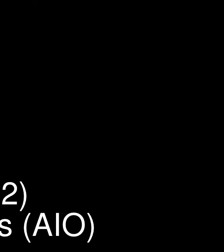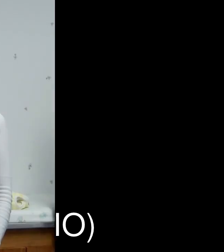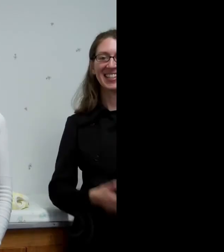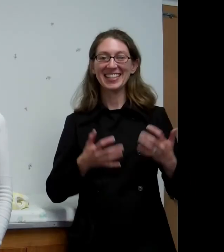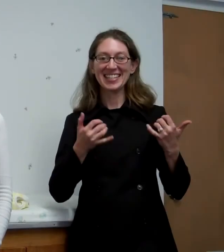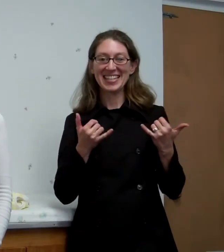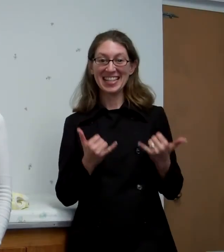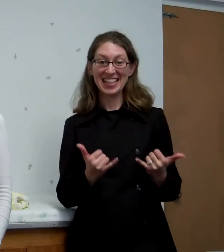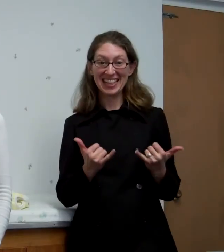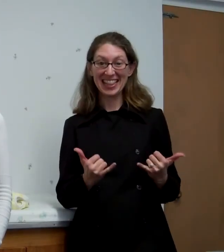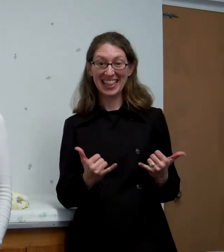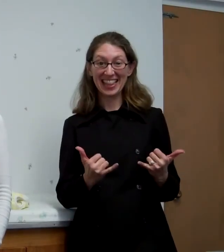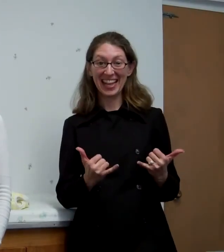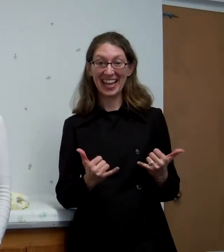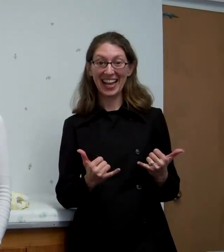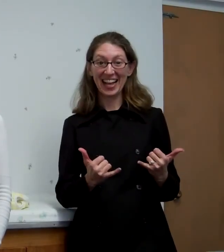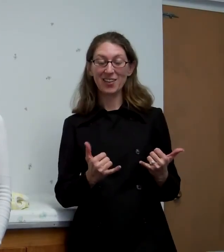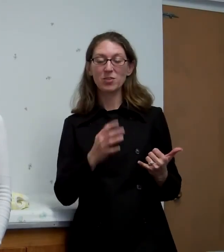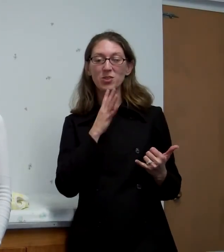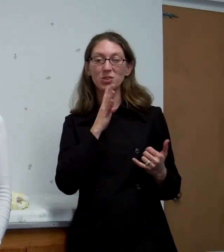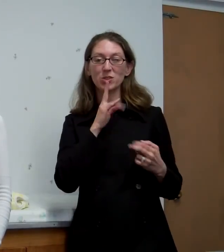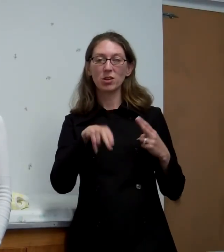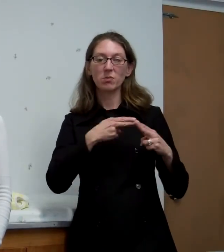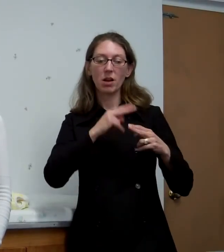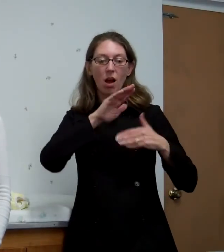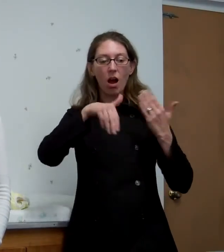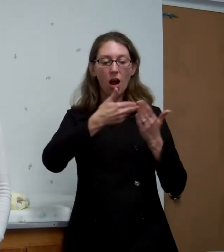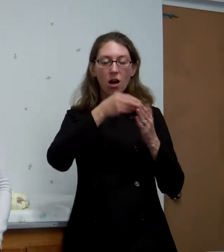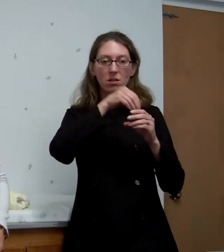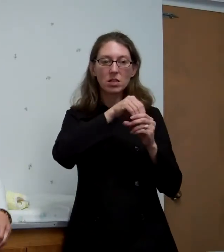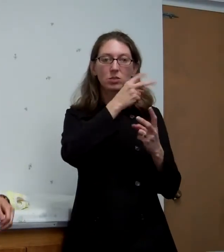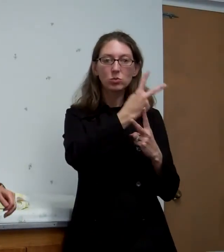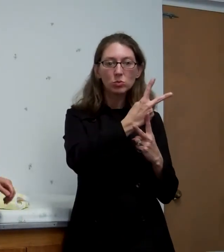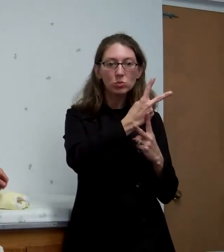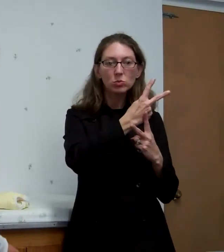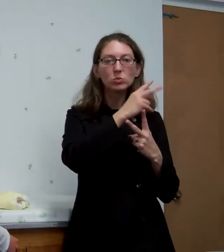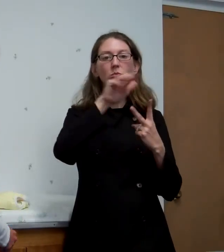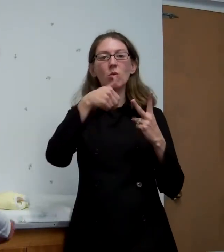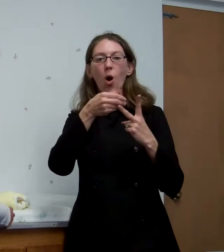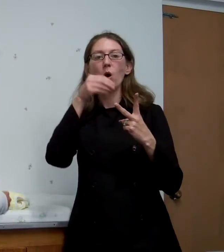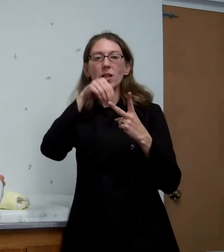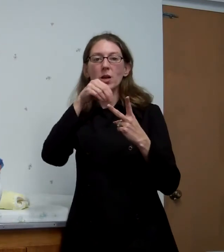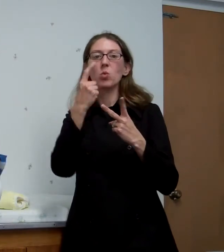Now we're going to talk about all-in-twos and all-in-ones.